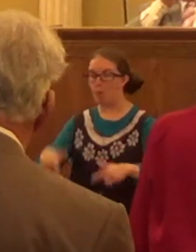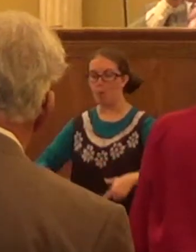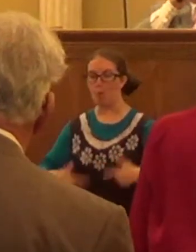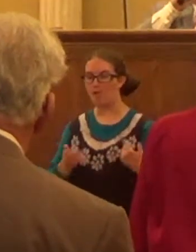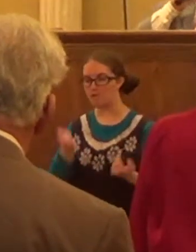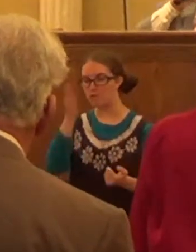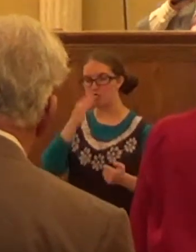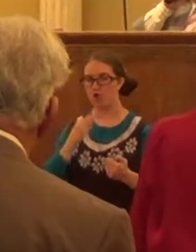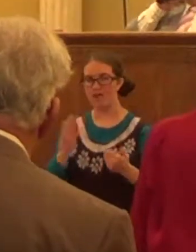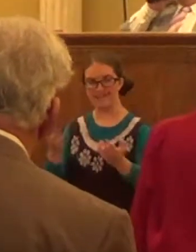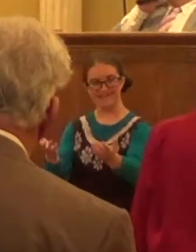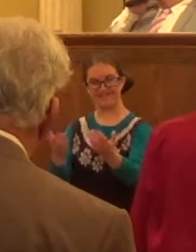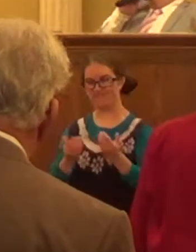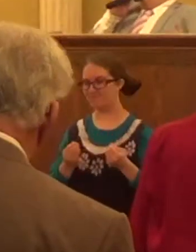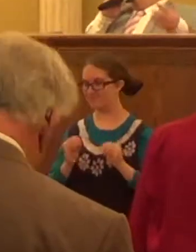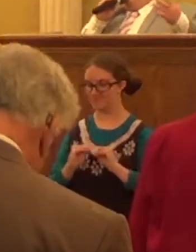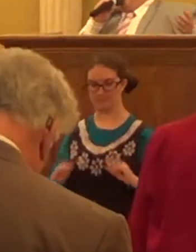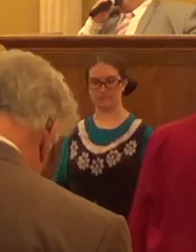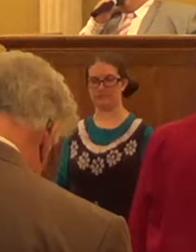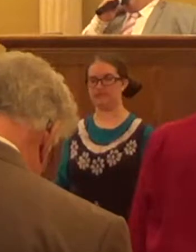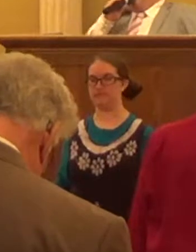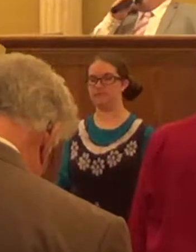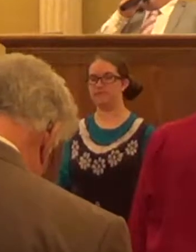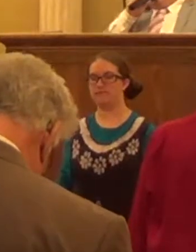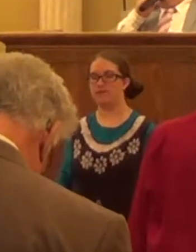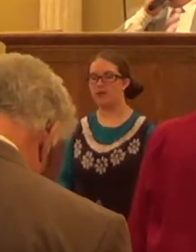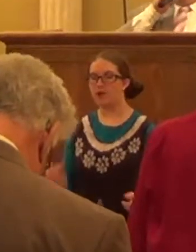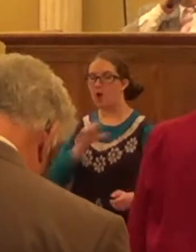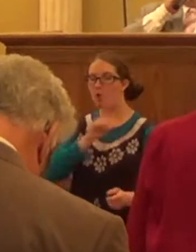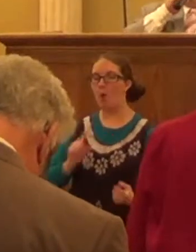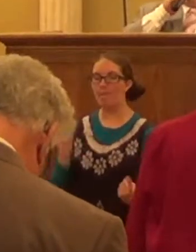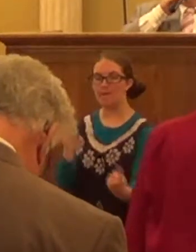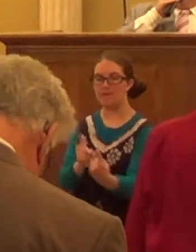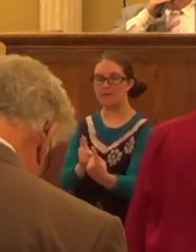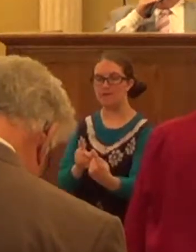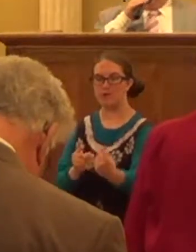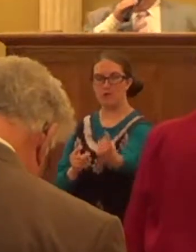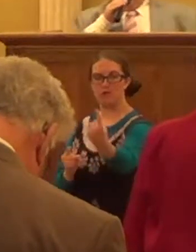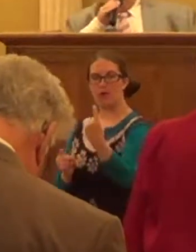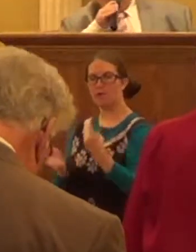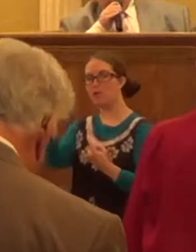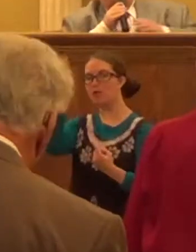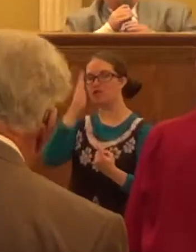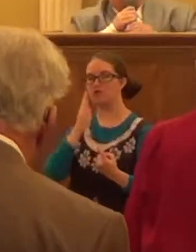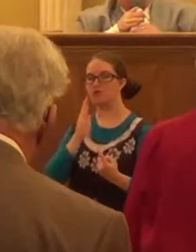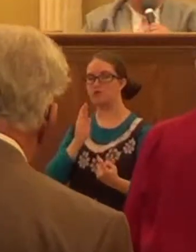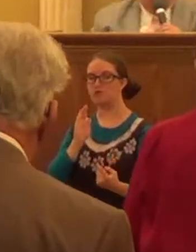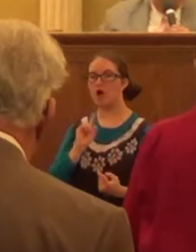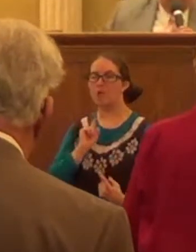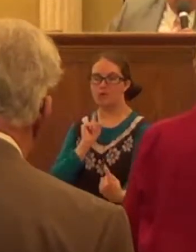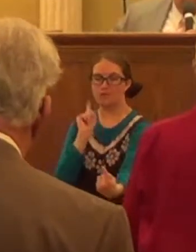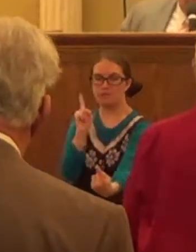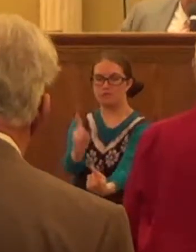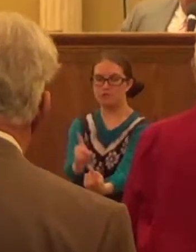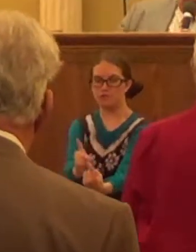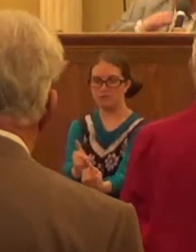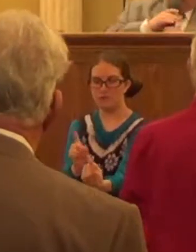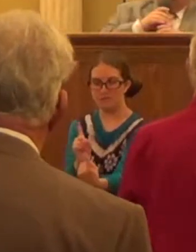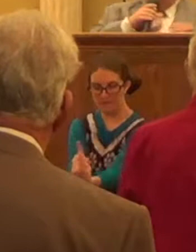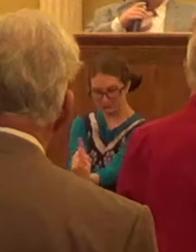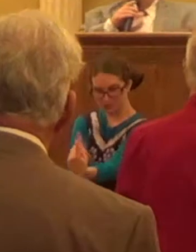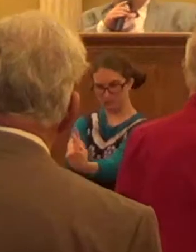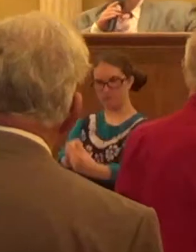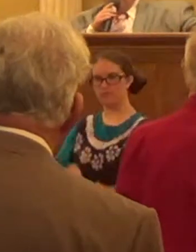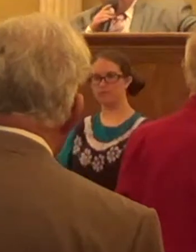get nothing back. The Lord will meet you. If you come towards God, God will come towards you. He will meet you.